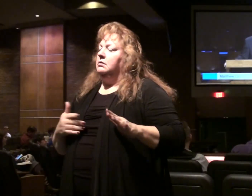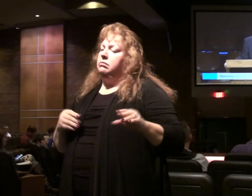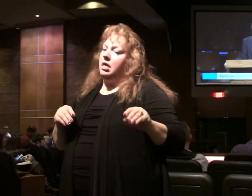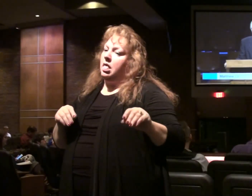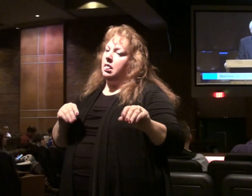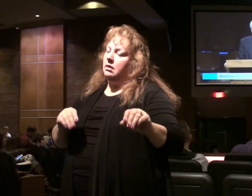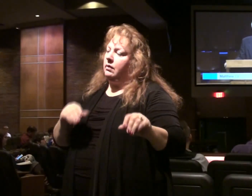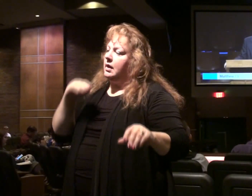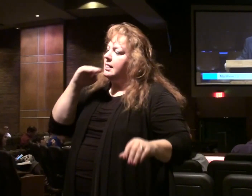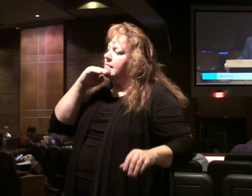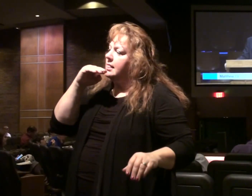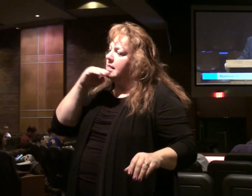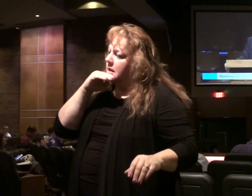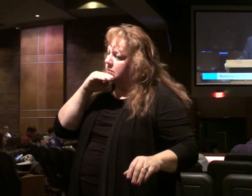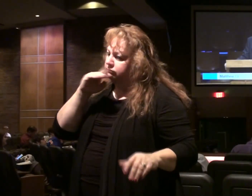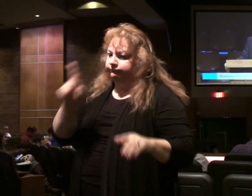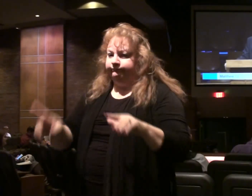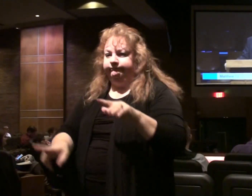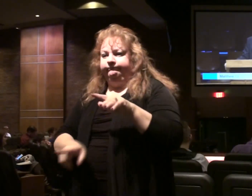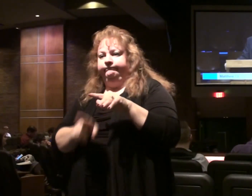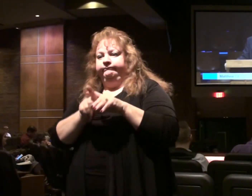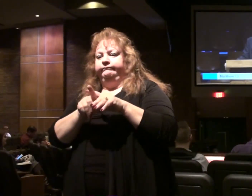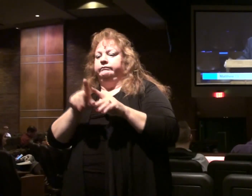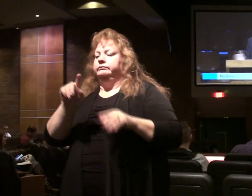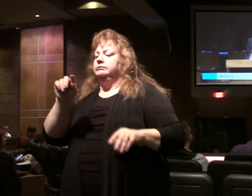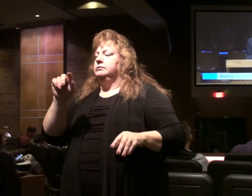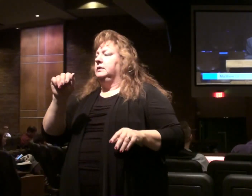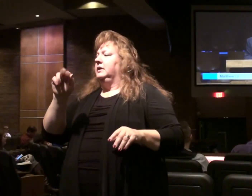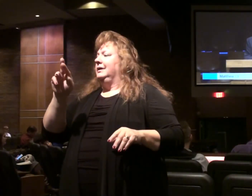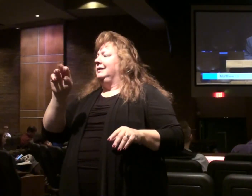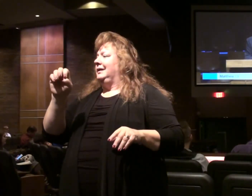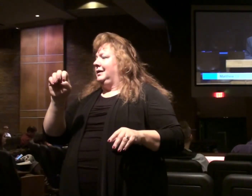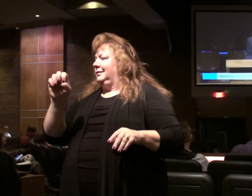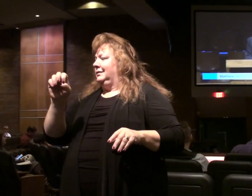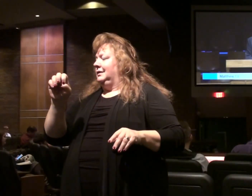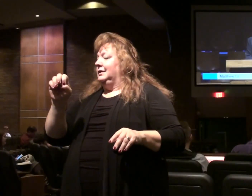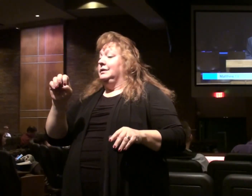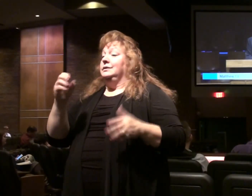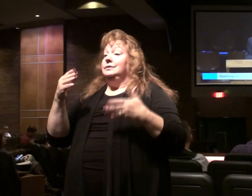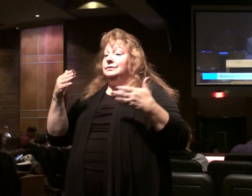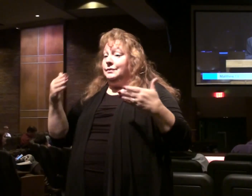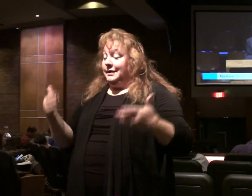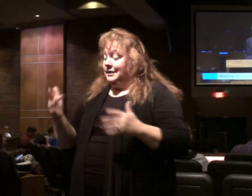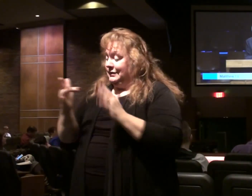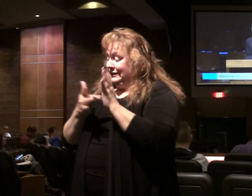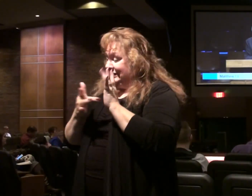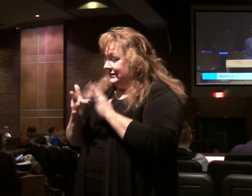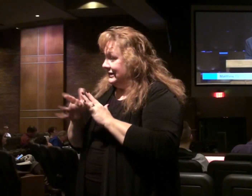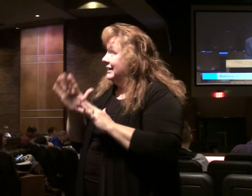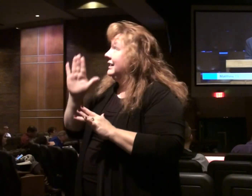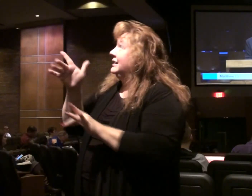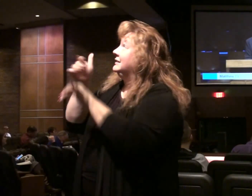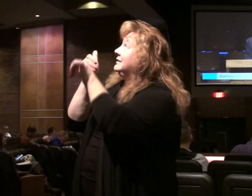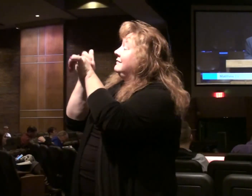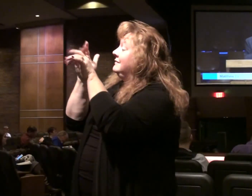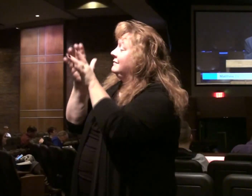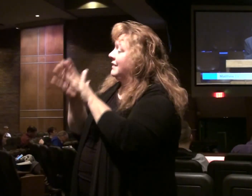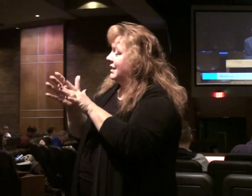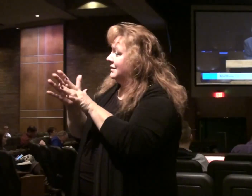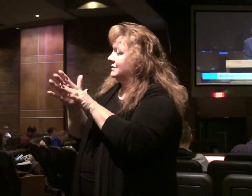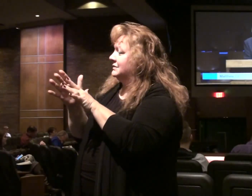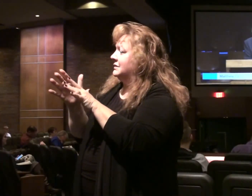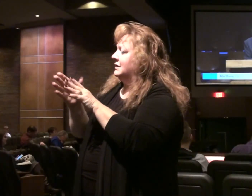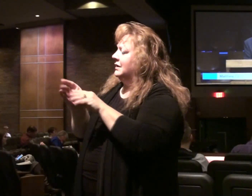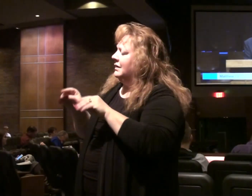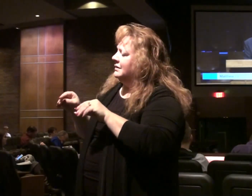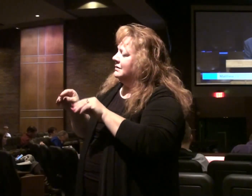sowing tares, they get tares. So we're operating on the basis here is Christ and this is his followers. They